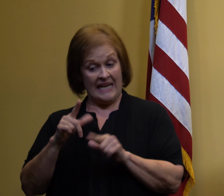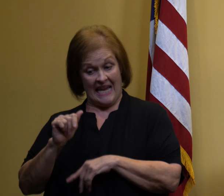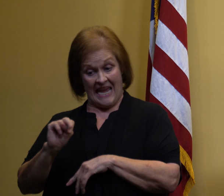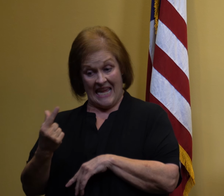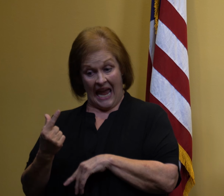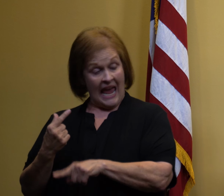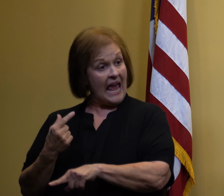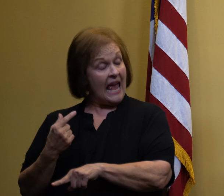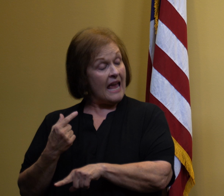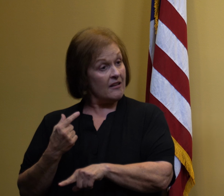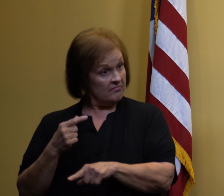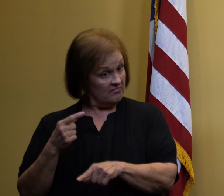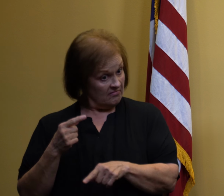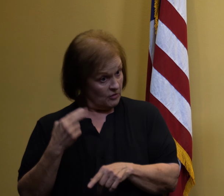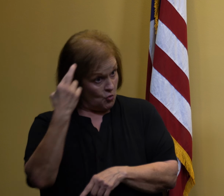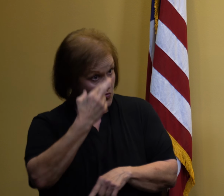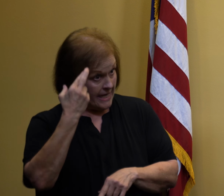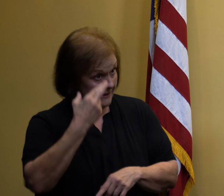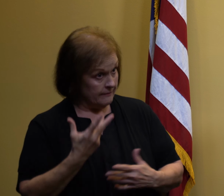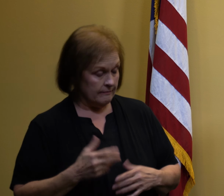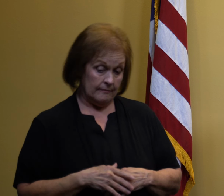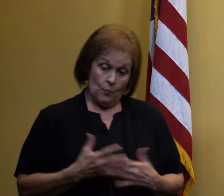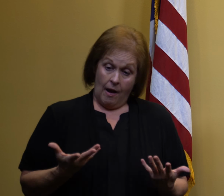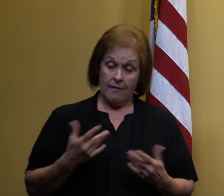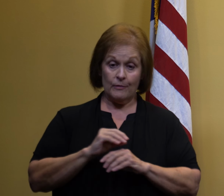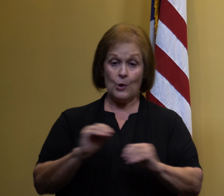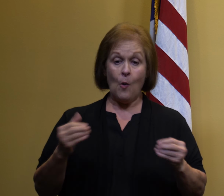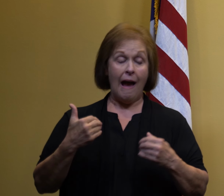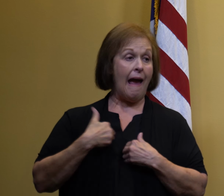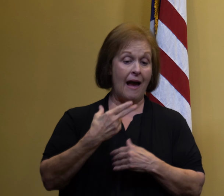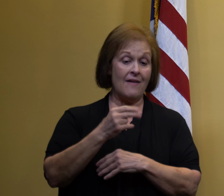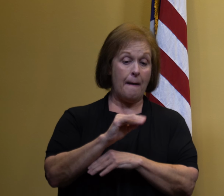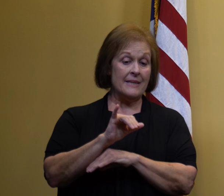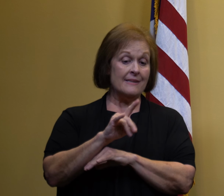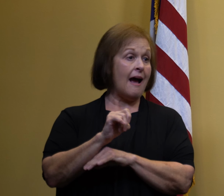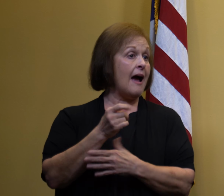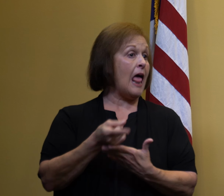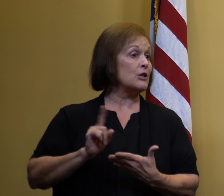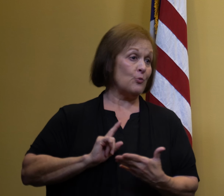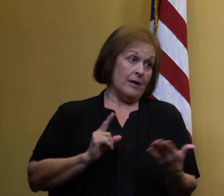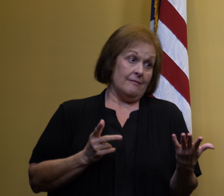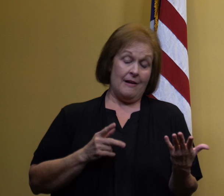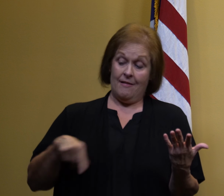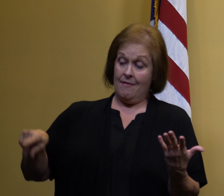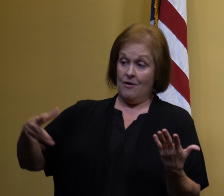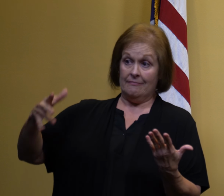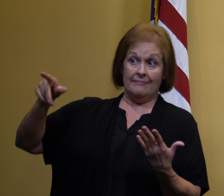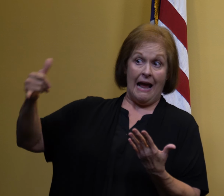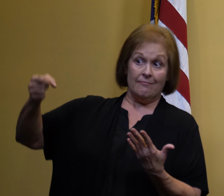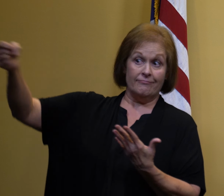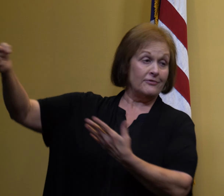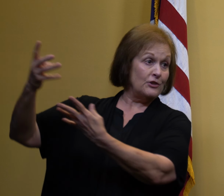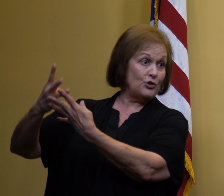had no homicides last week. So something, yeah, I would say. These are individuals that have